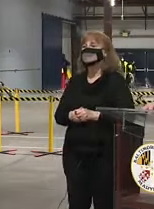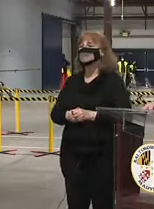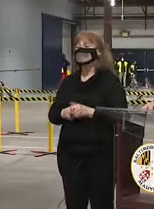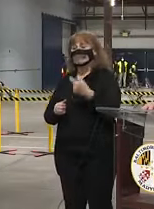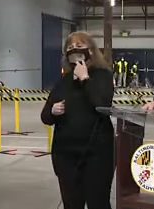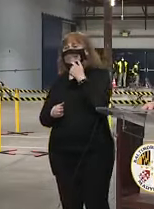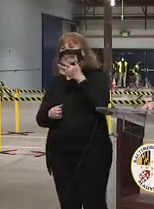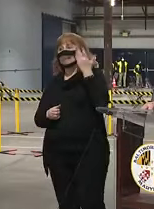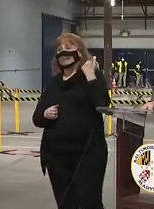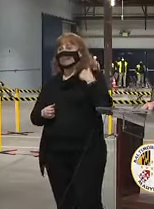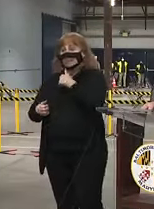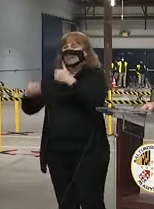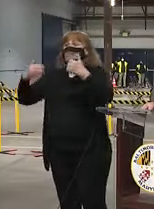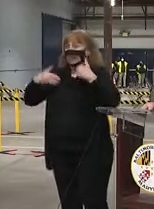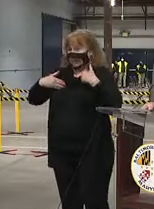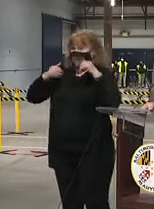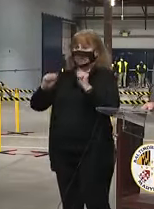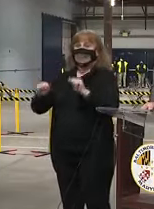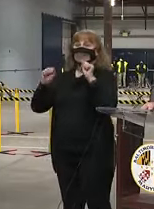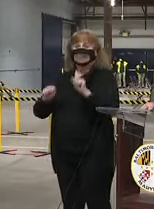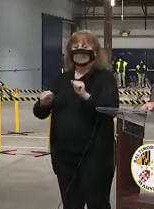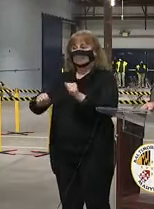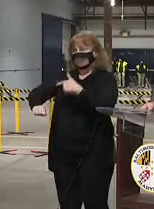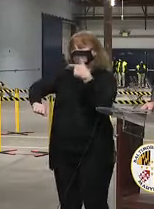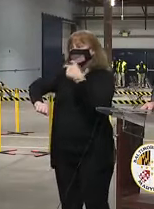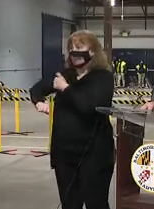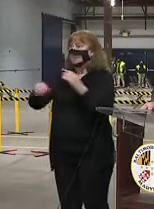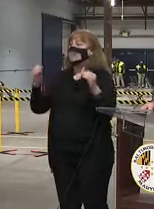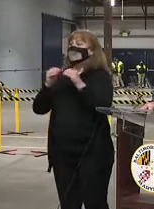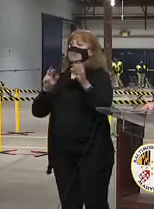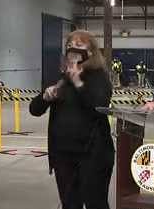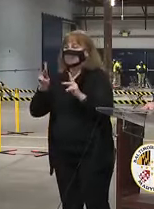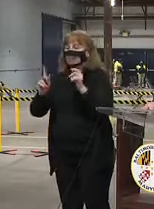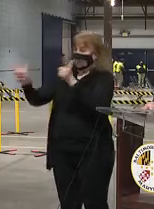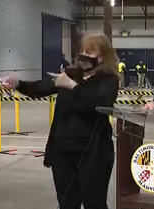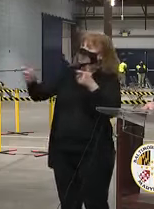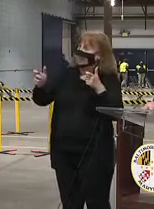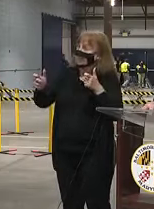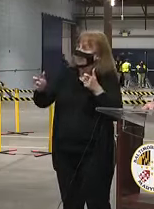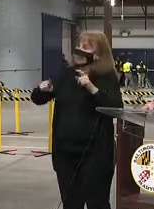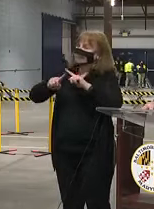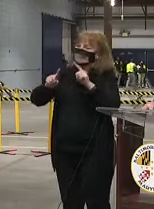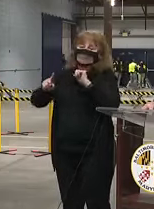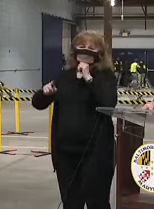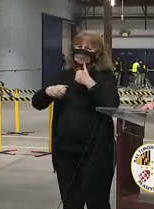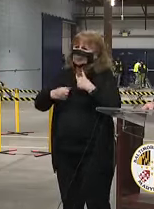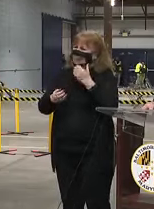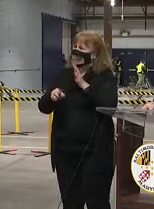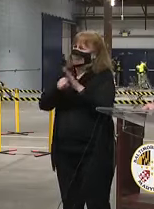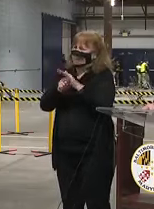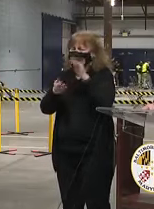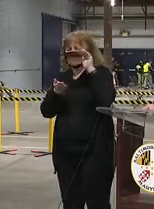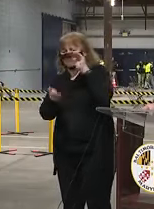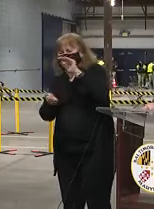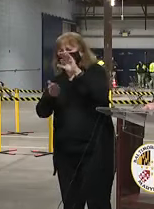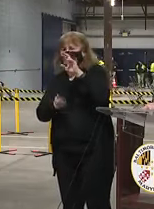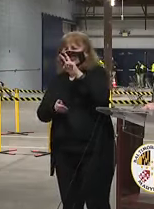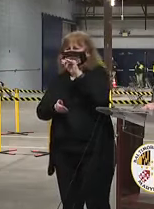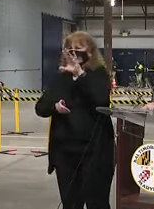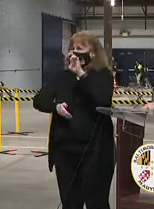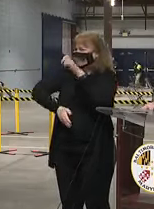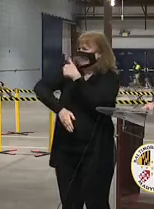As I said before, we have the ability to vaccinate more people more quickly, but we don't have the vaccine supply to do